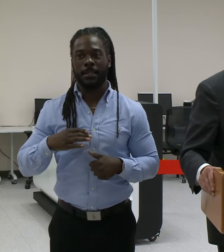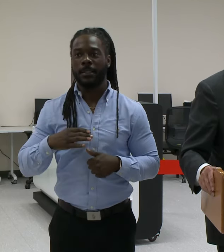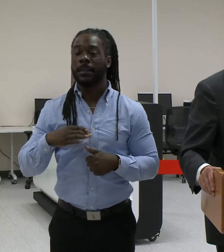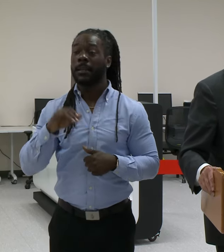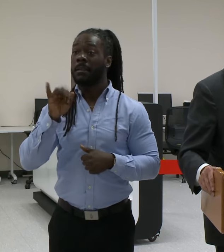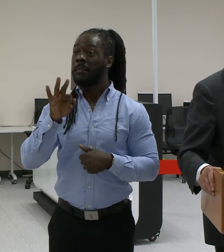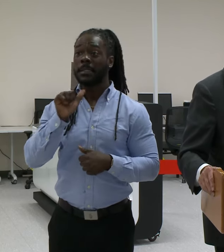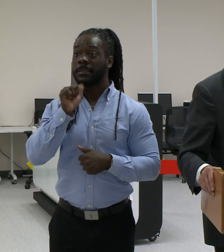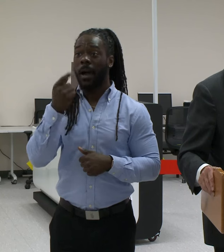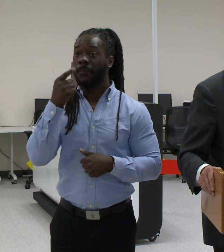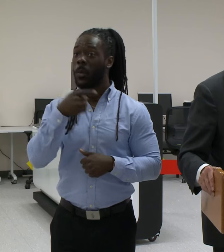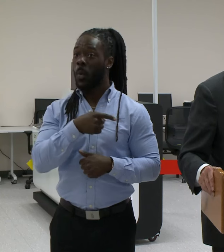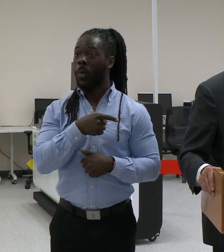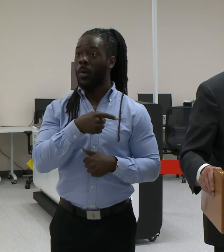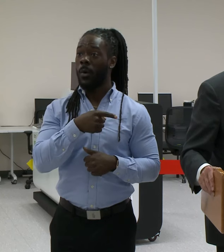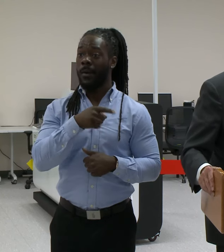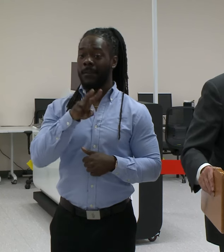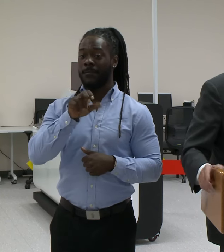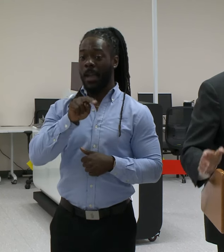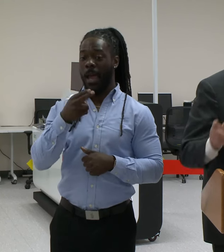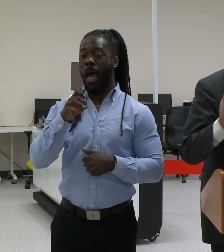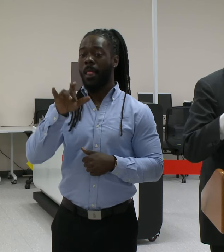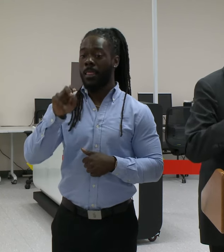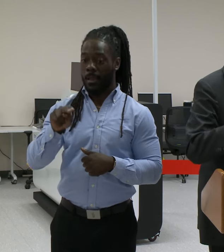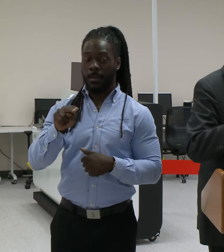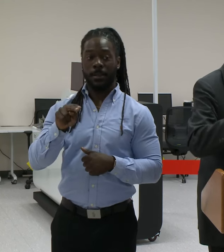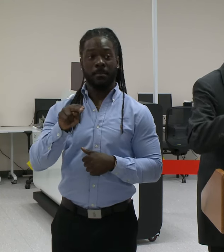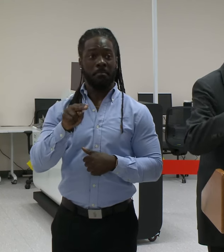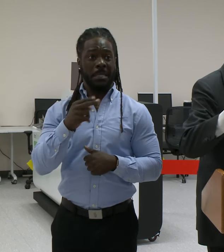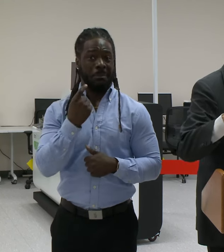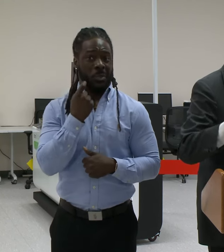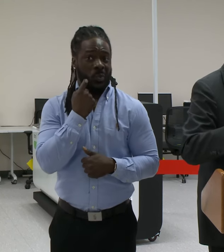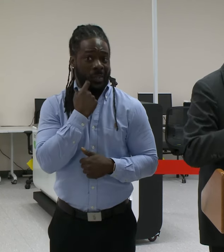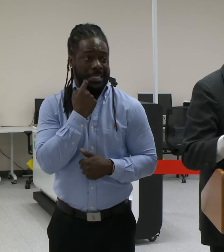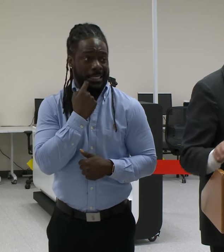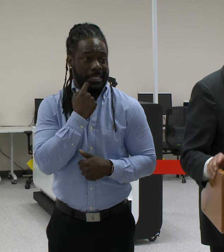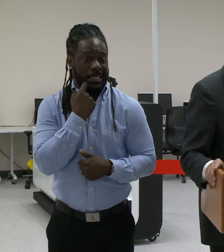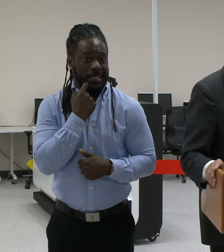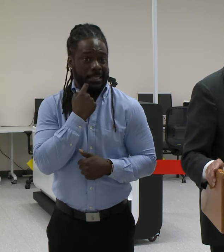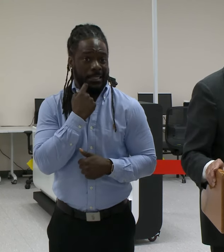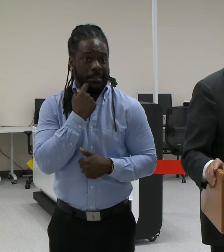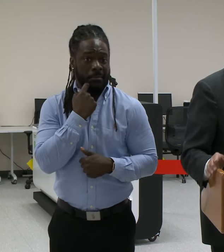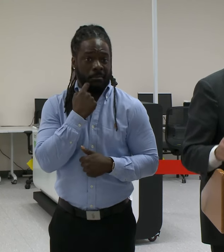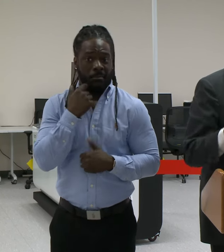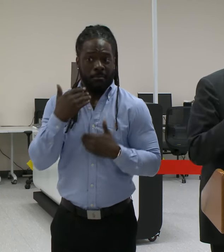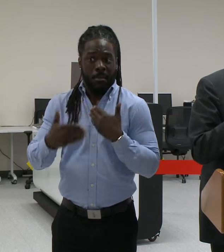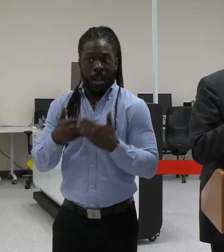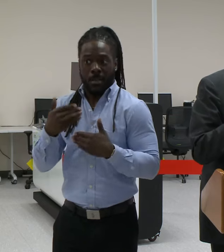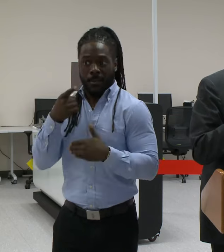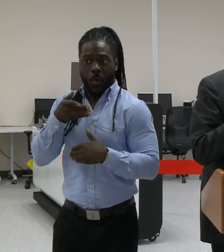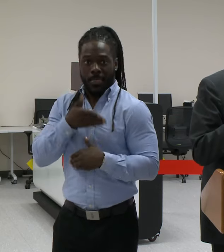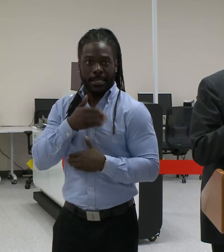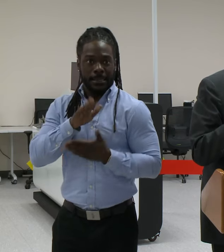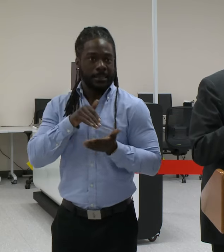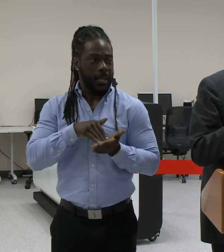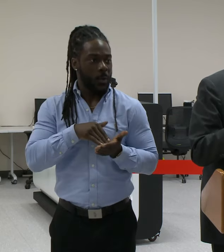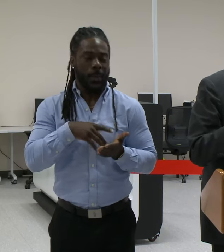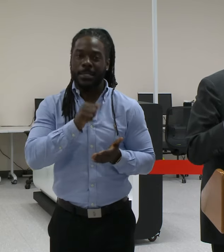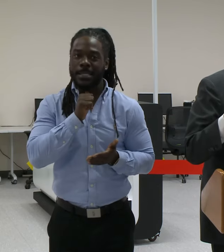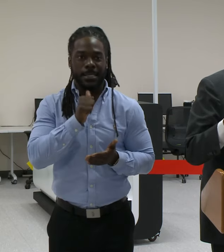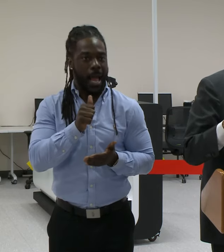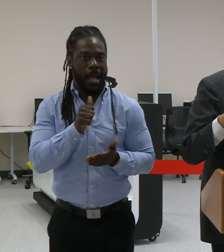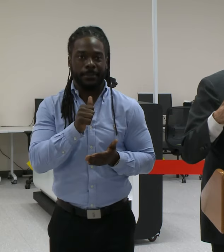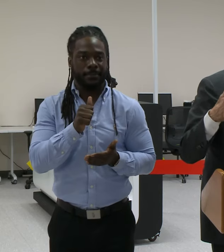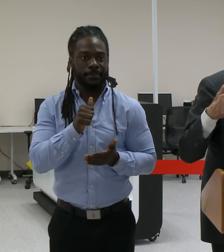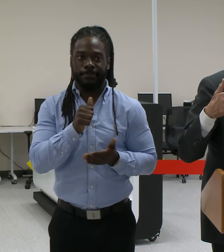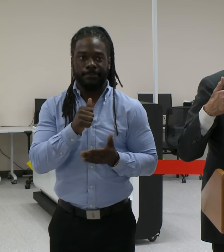if it had not been for Senator Van Hollen, in this most recent appropriation process, we would not have gotten to the level